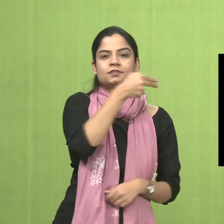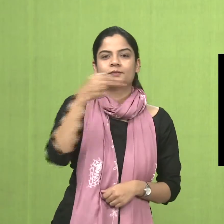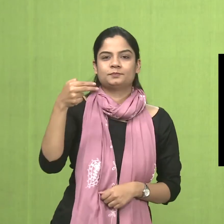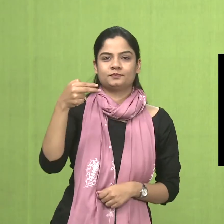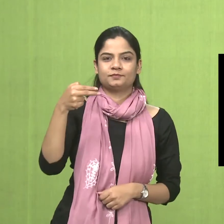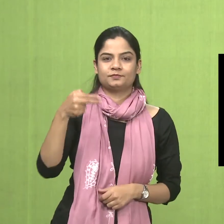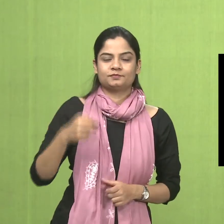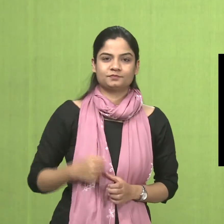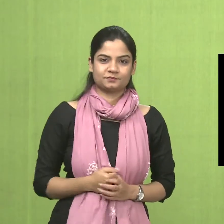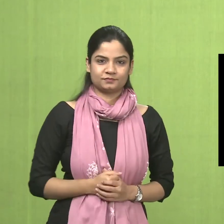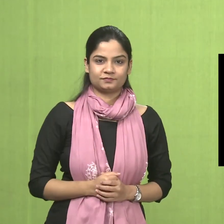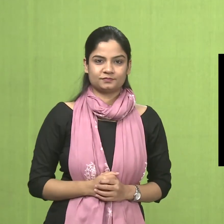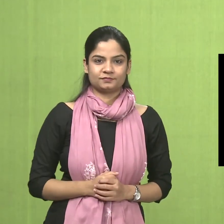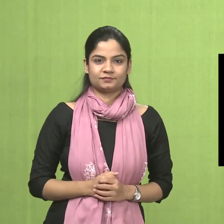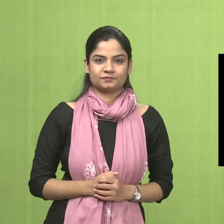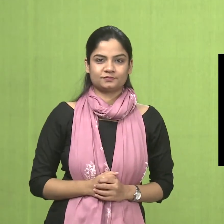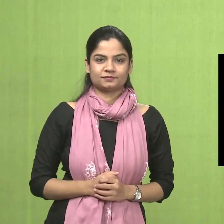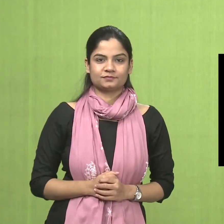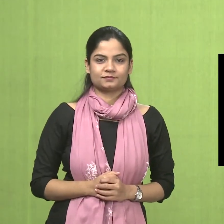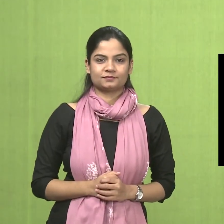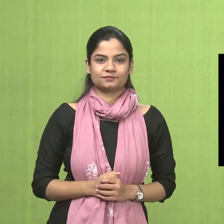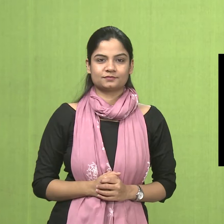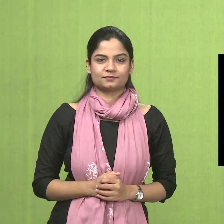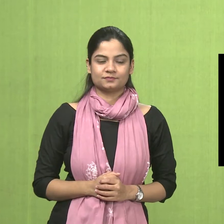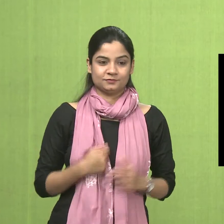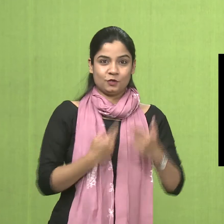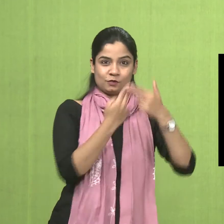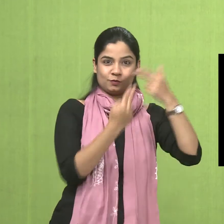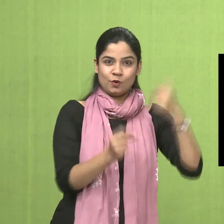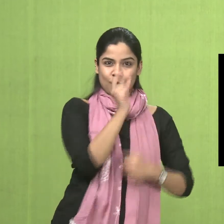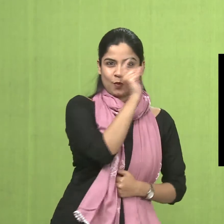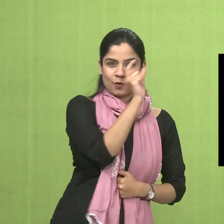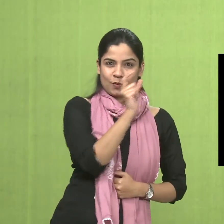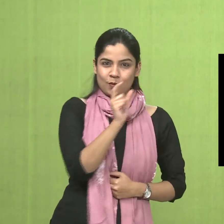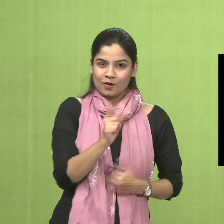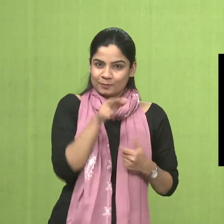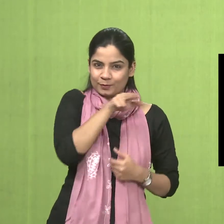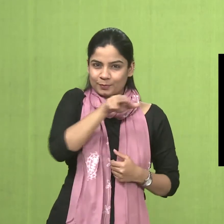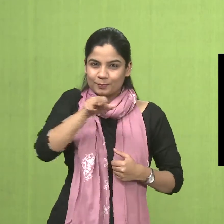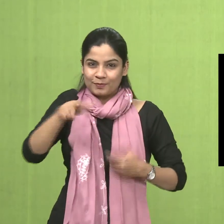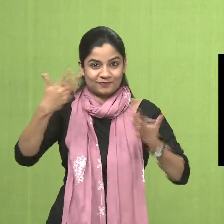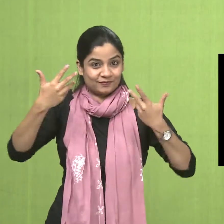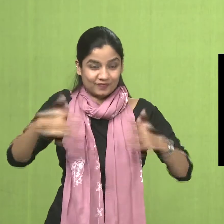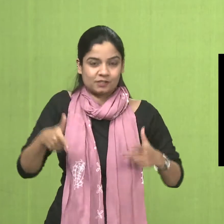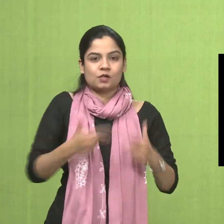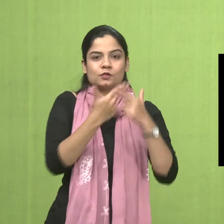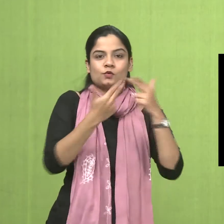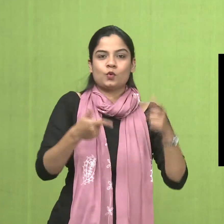Now, the word meanings are done. Let's begin the chapter. This is part 1.